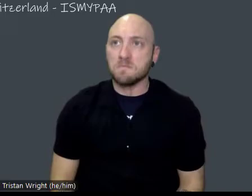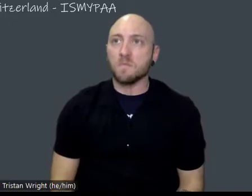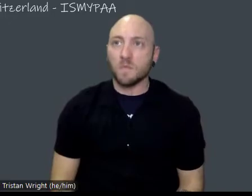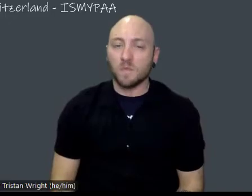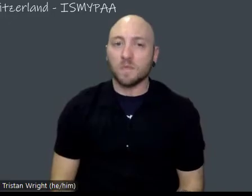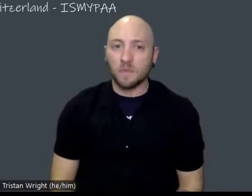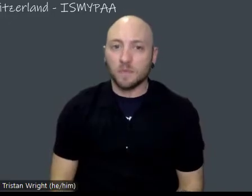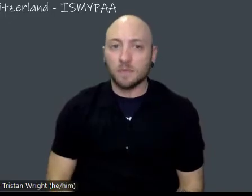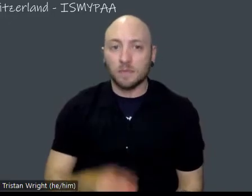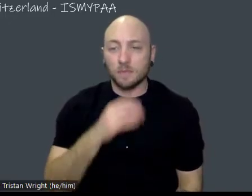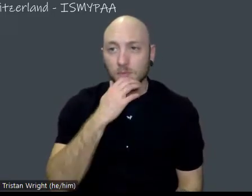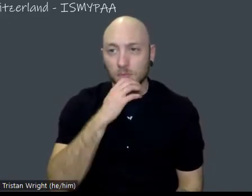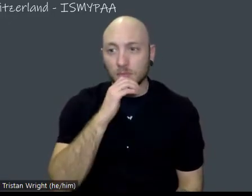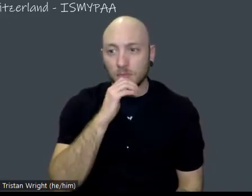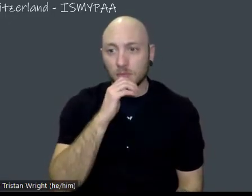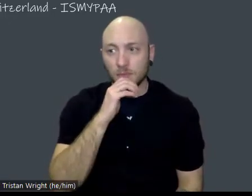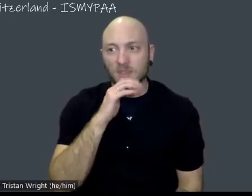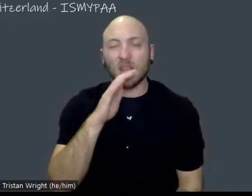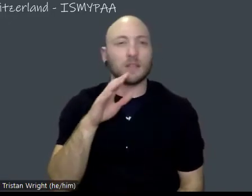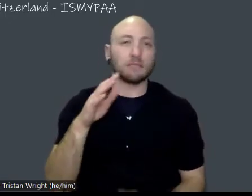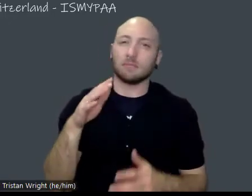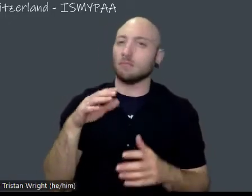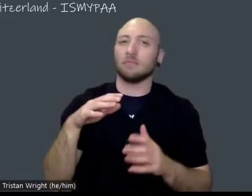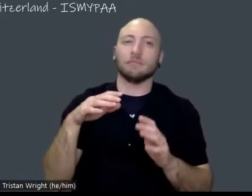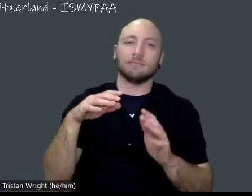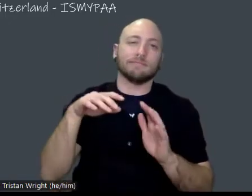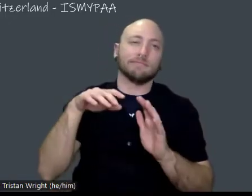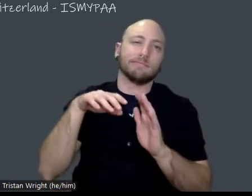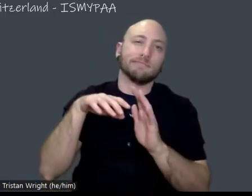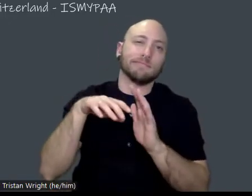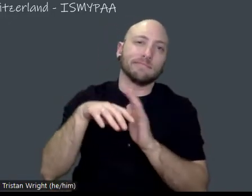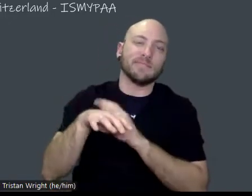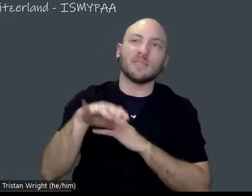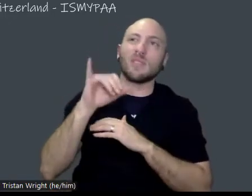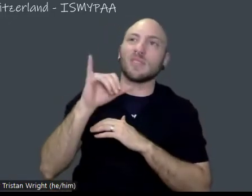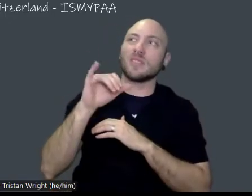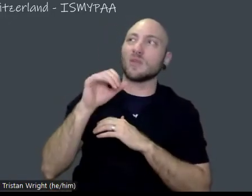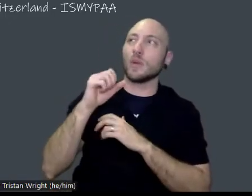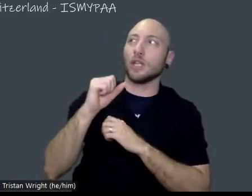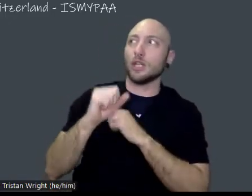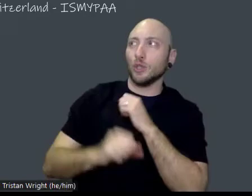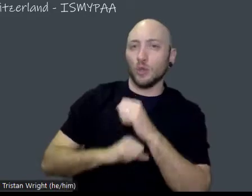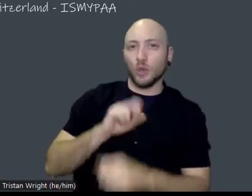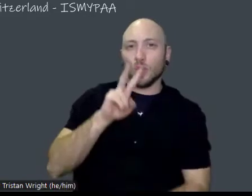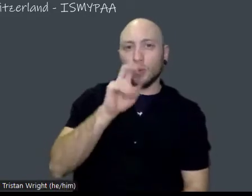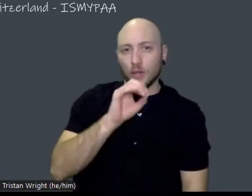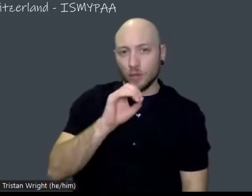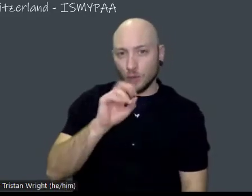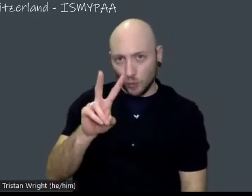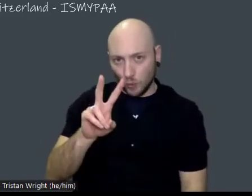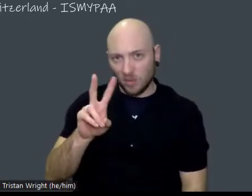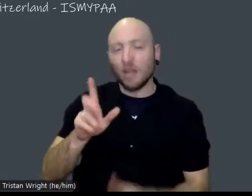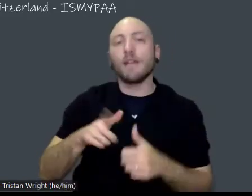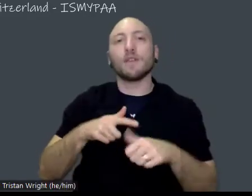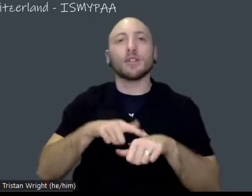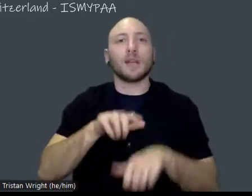and things came worse and worse. So in 2002, I met AA for the first